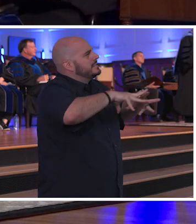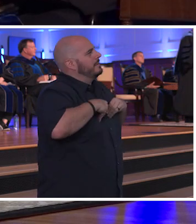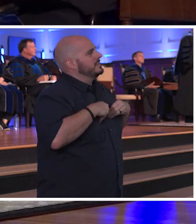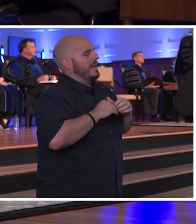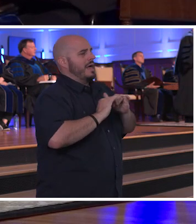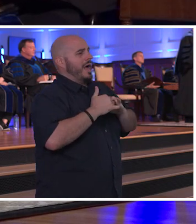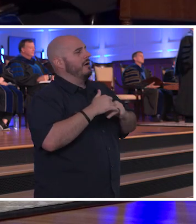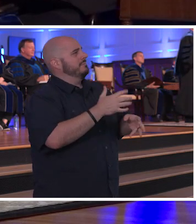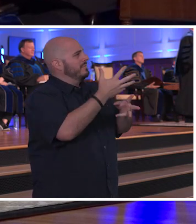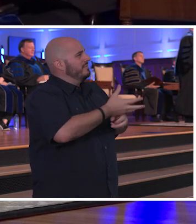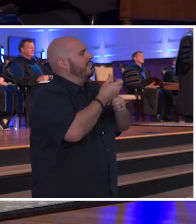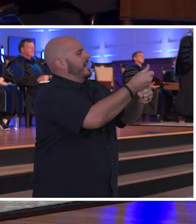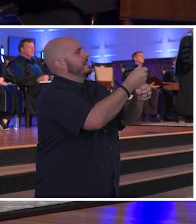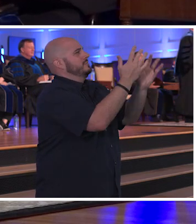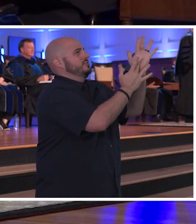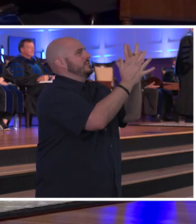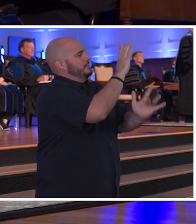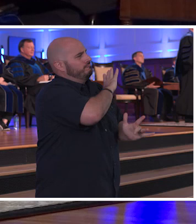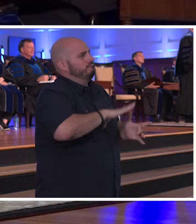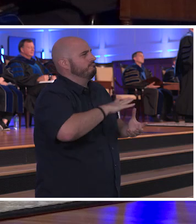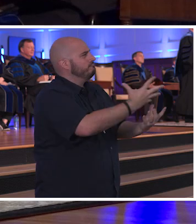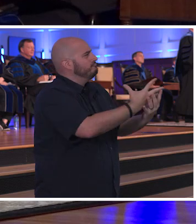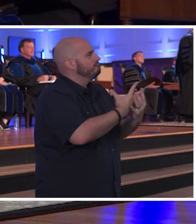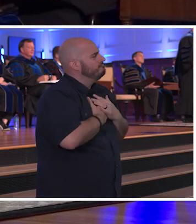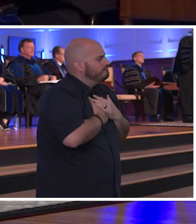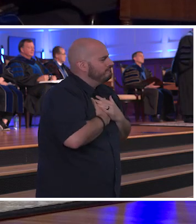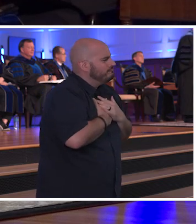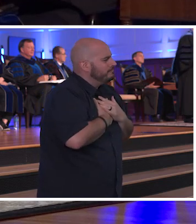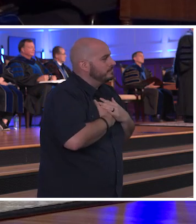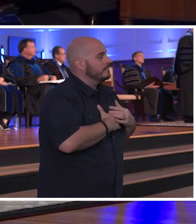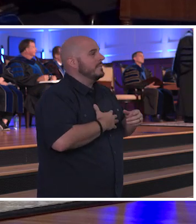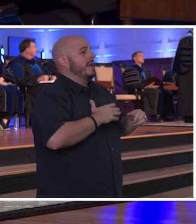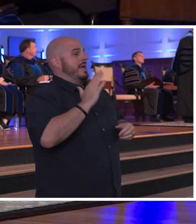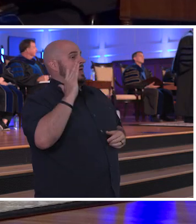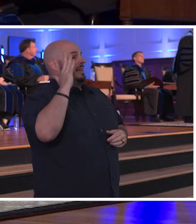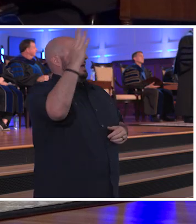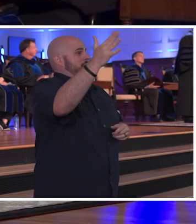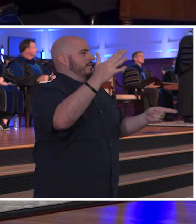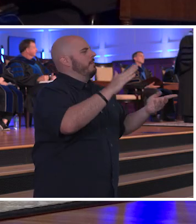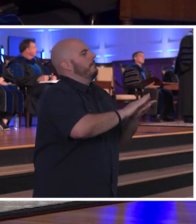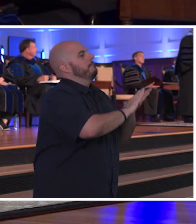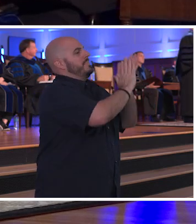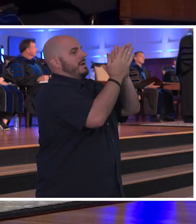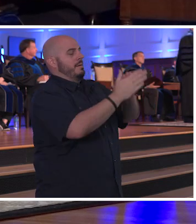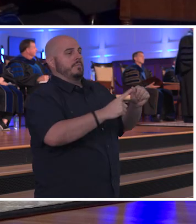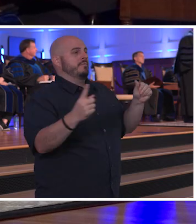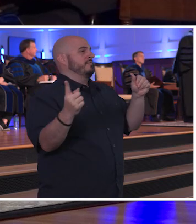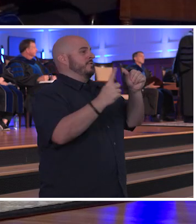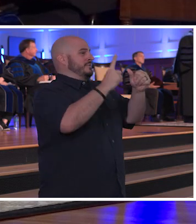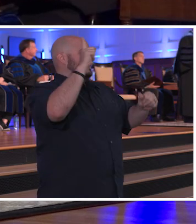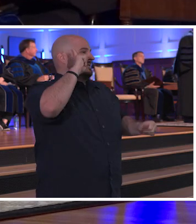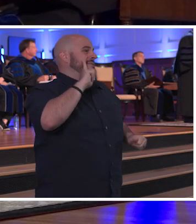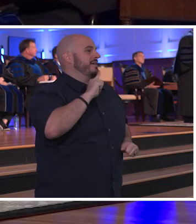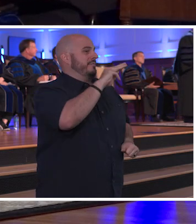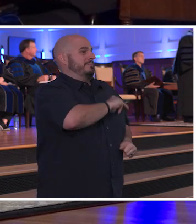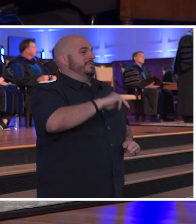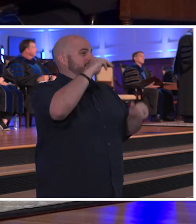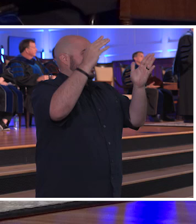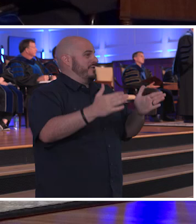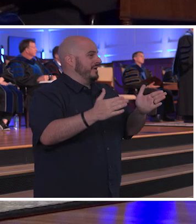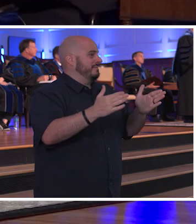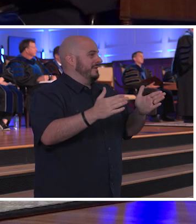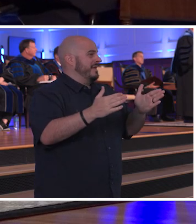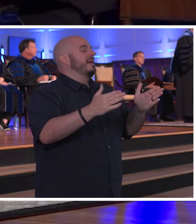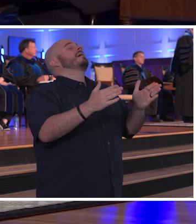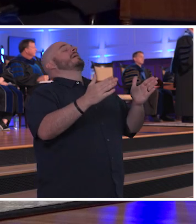Lord Jesus Christ. And she would become the first deaf missionary ever appointed by